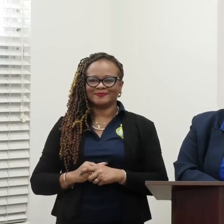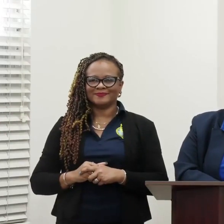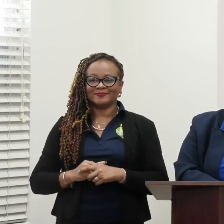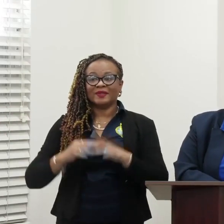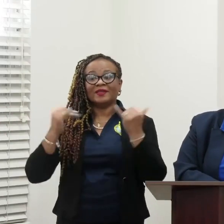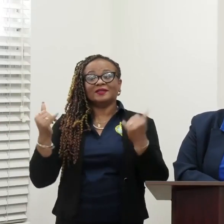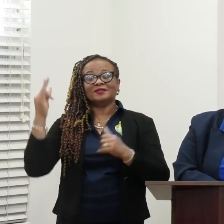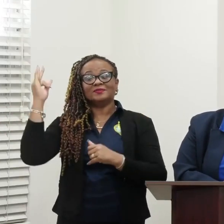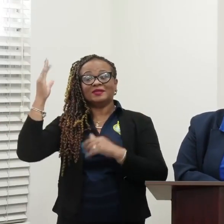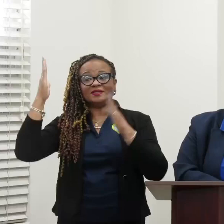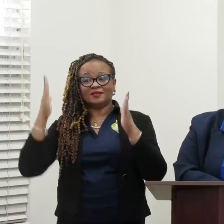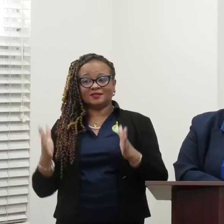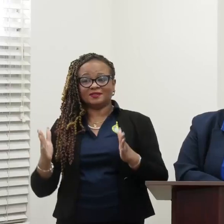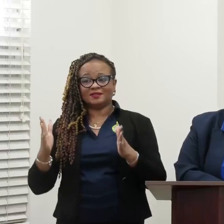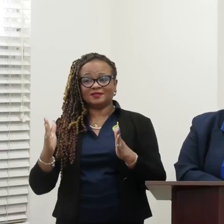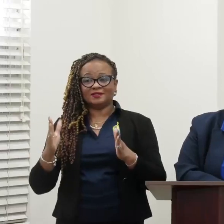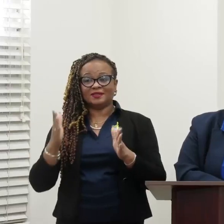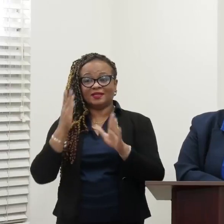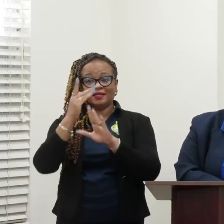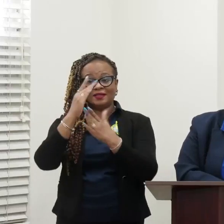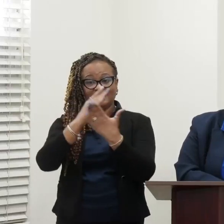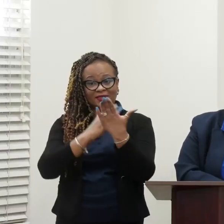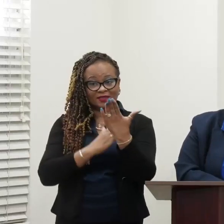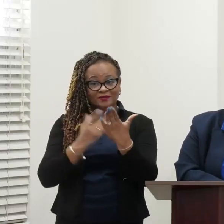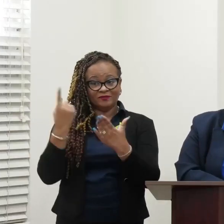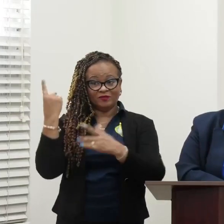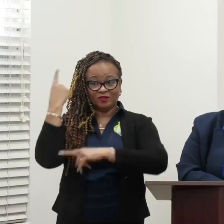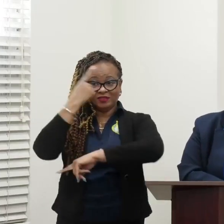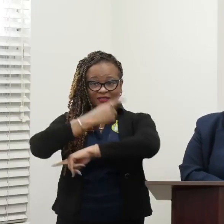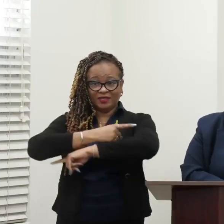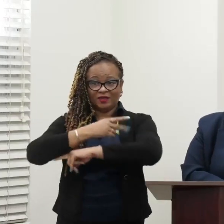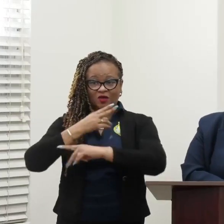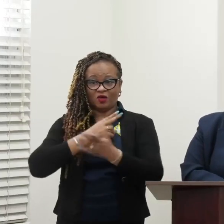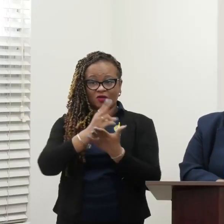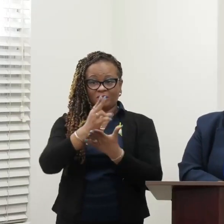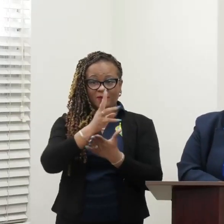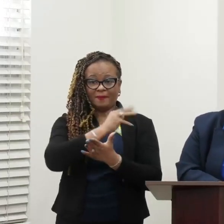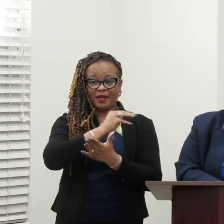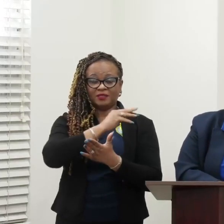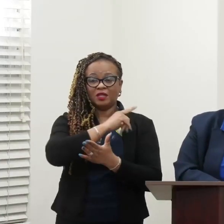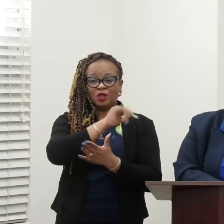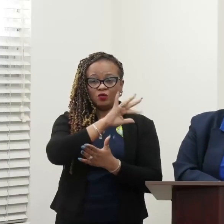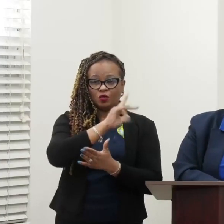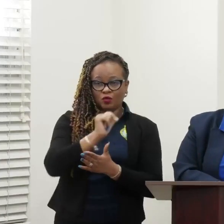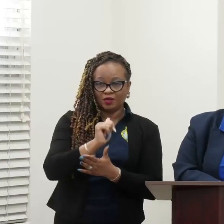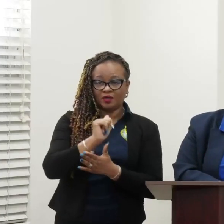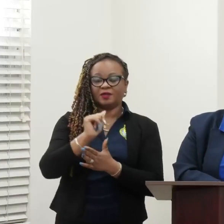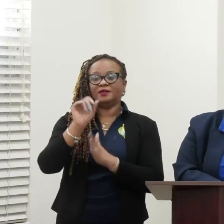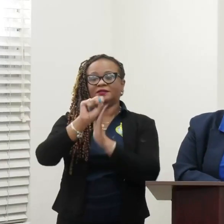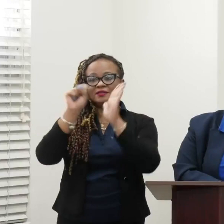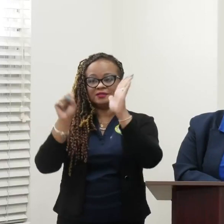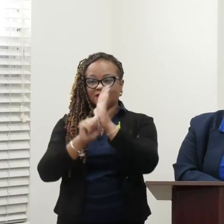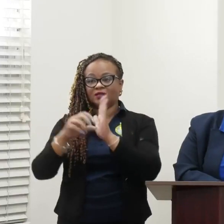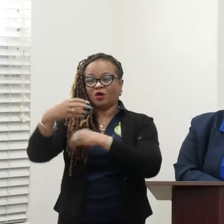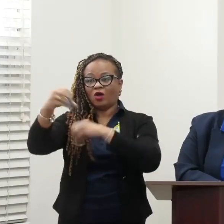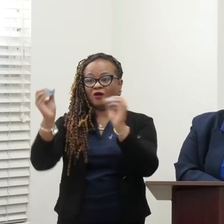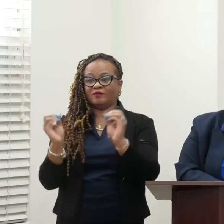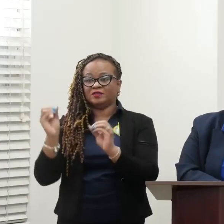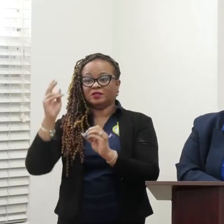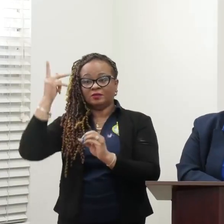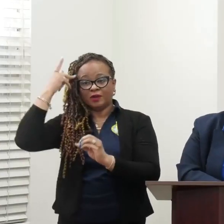The speakers that have been lined up for today, we will start with Honorable Miles LaRota, Minister of State in the Office of the Prime